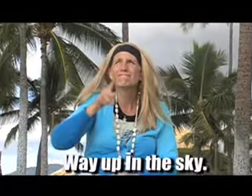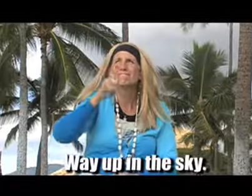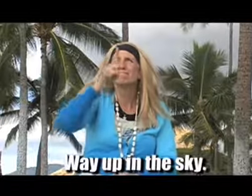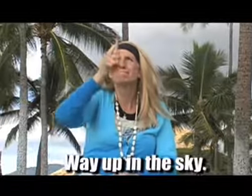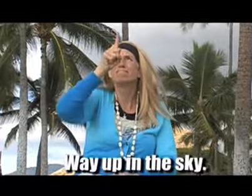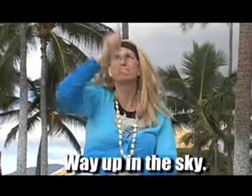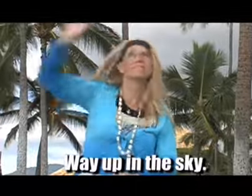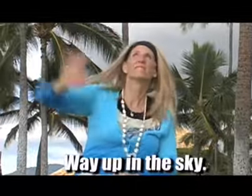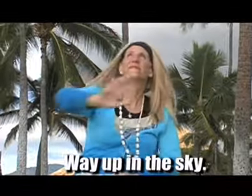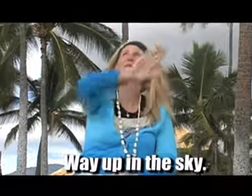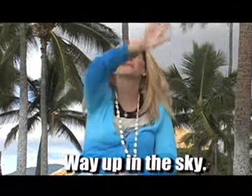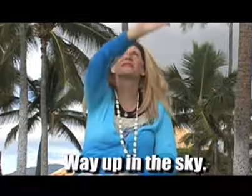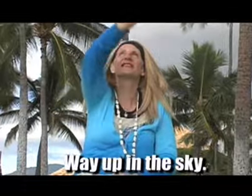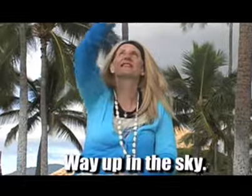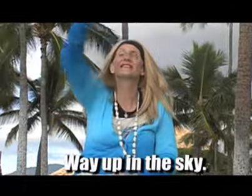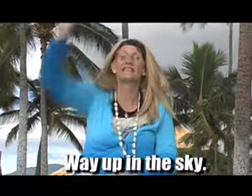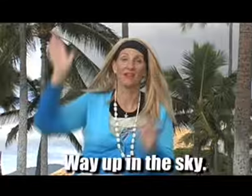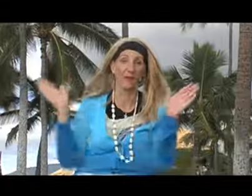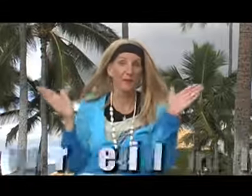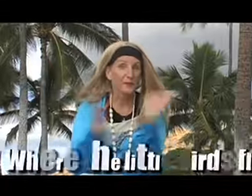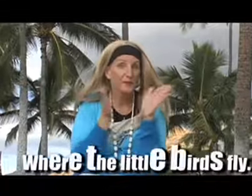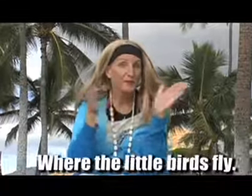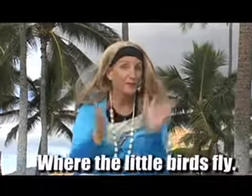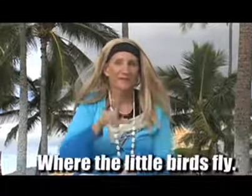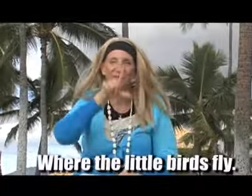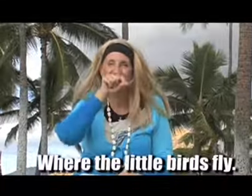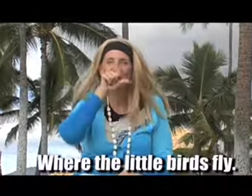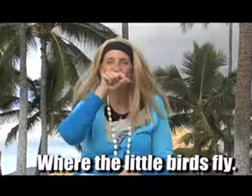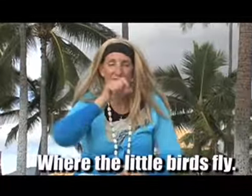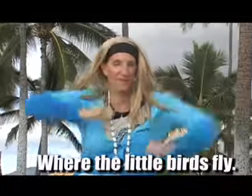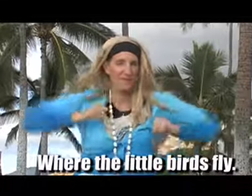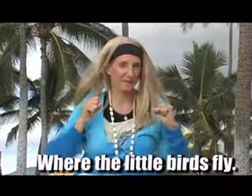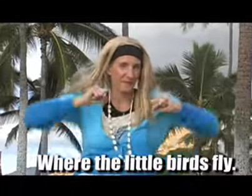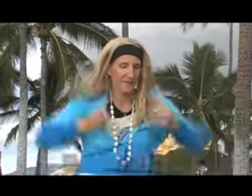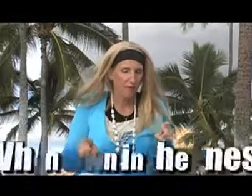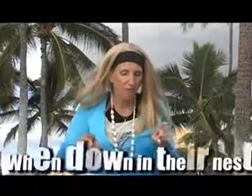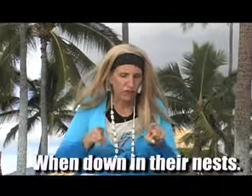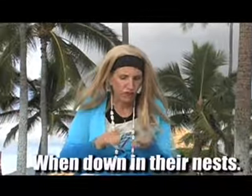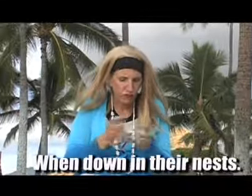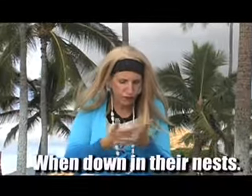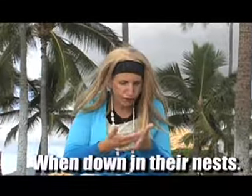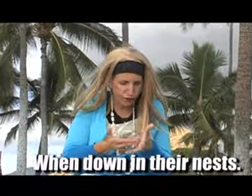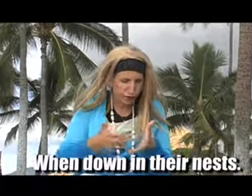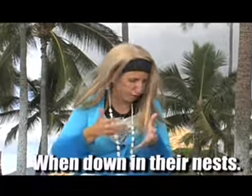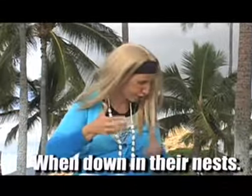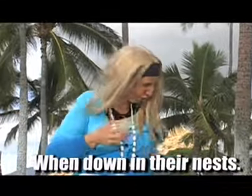Way up in the sky, where the little birds fly, while down in their